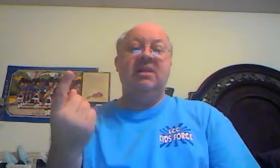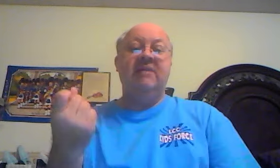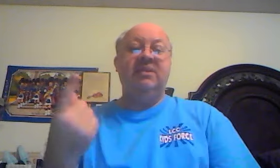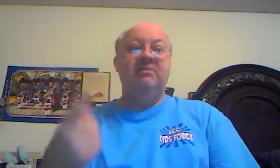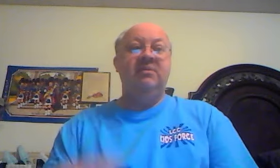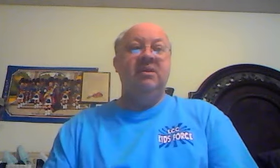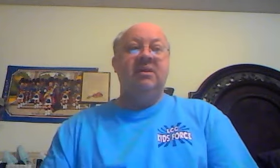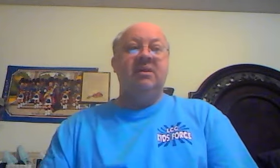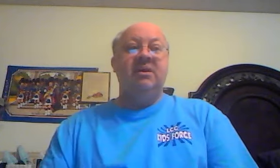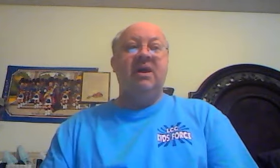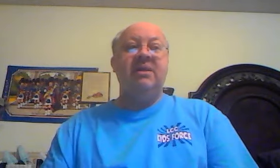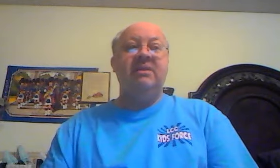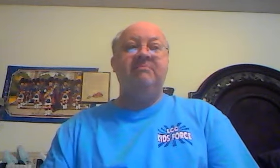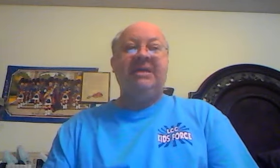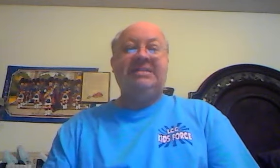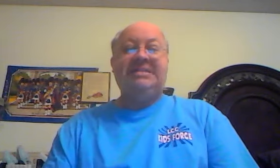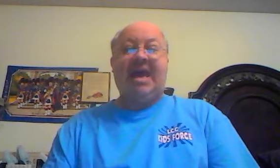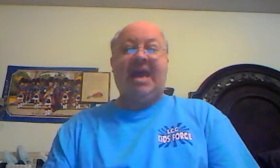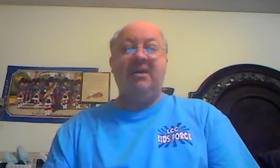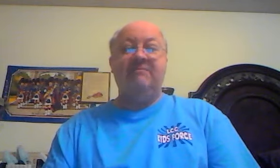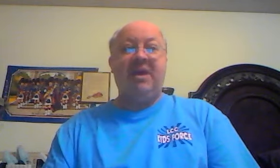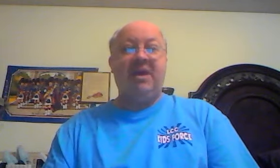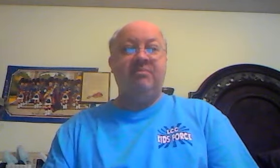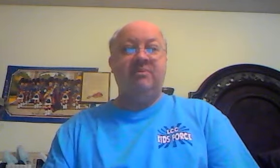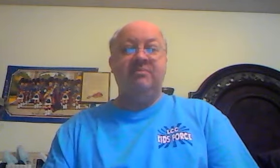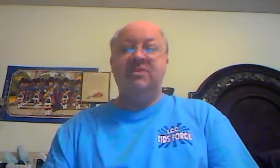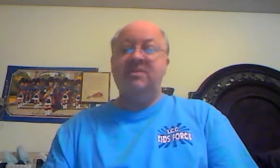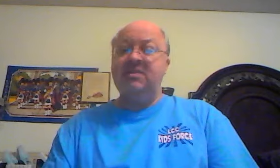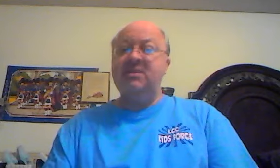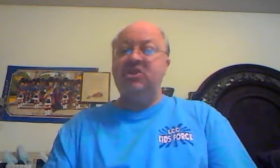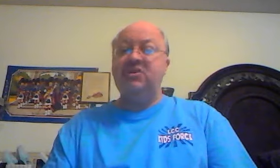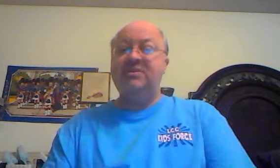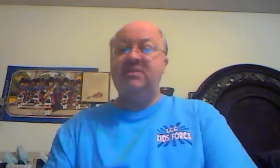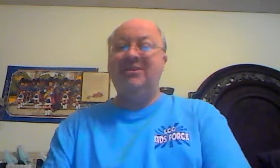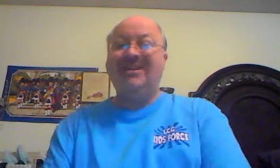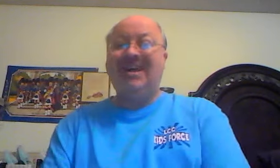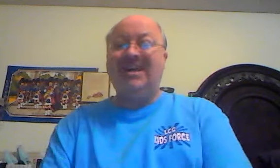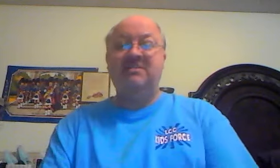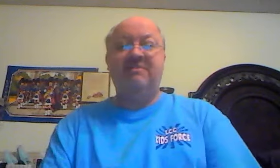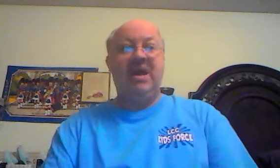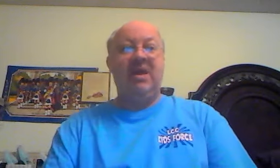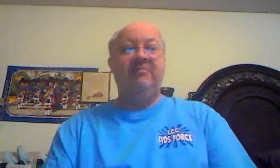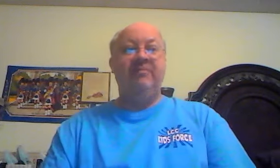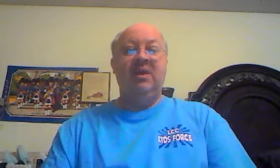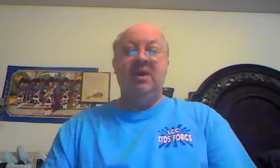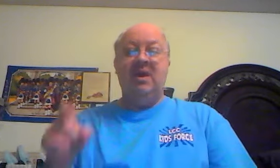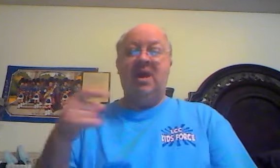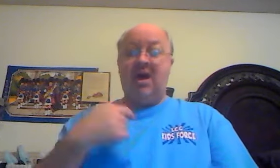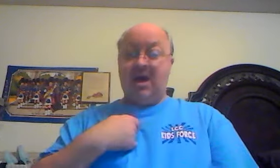11. I need a big stack of paper. So this is going to show some of your classifying.